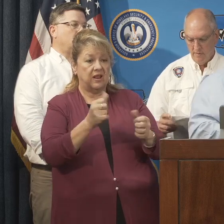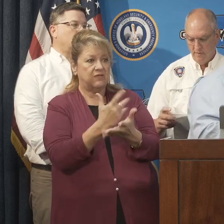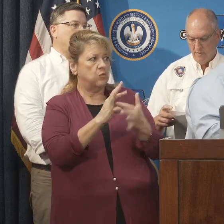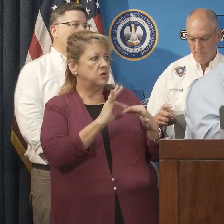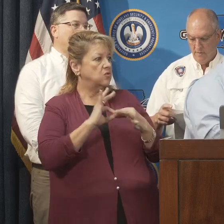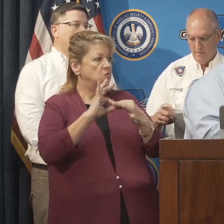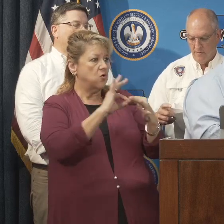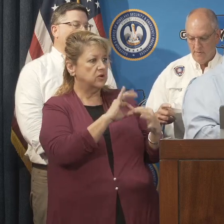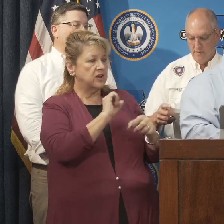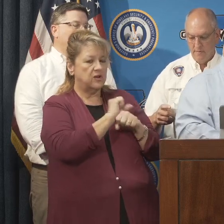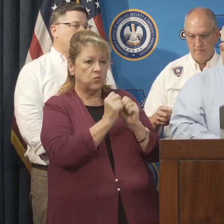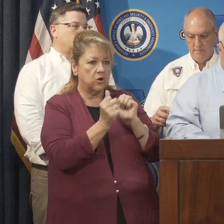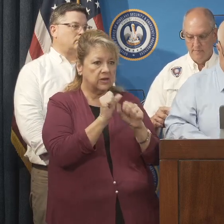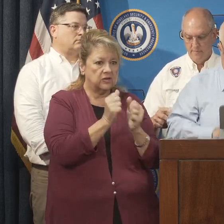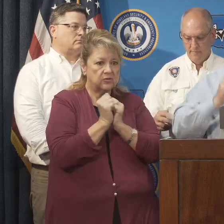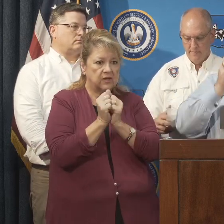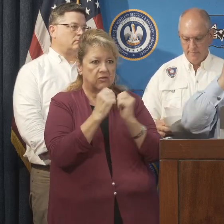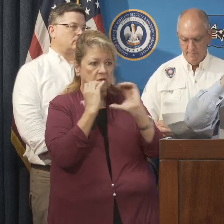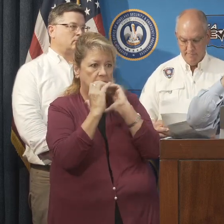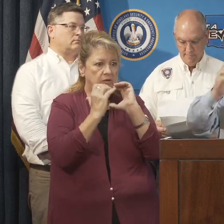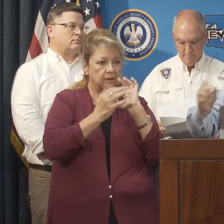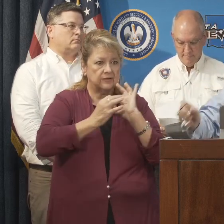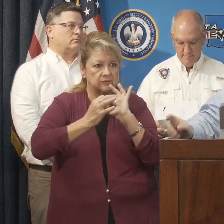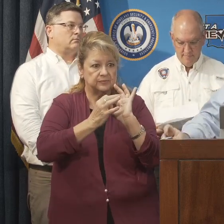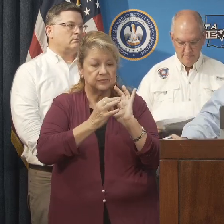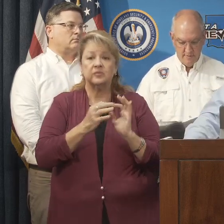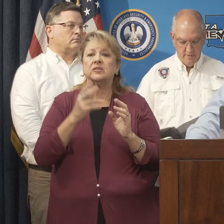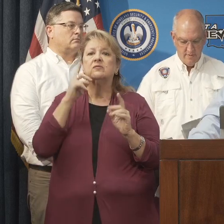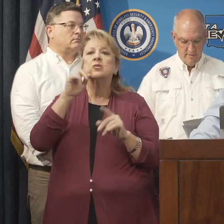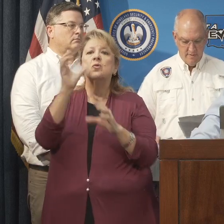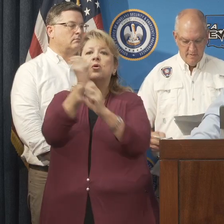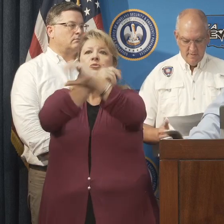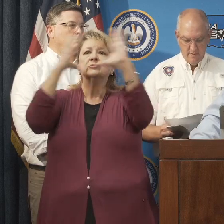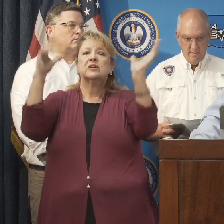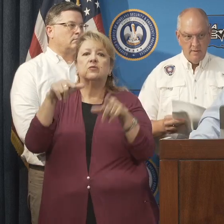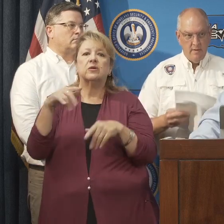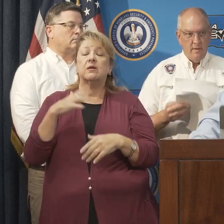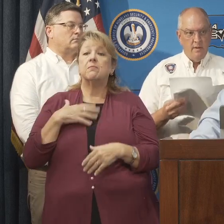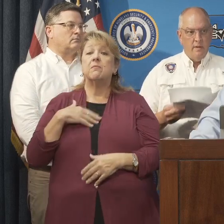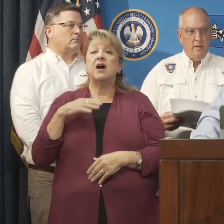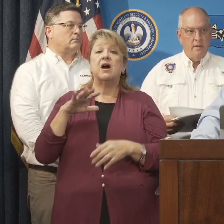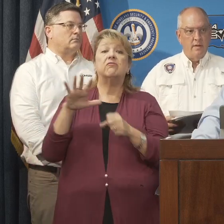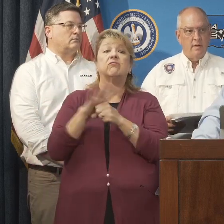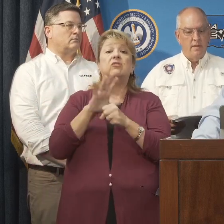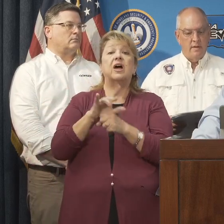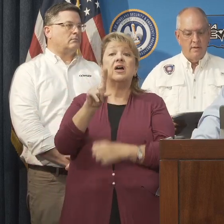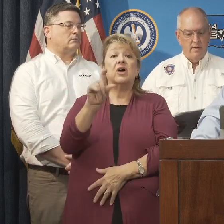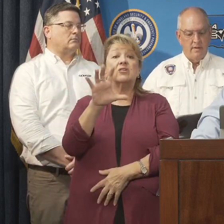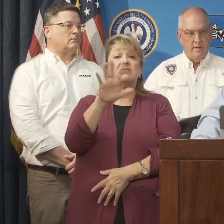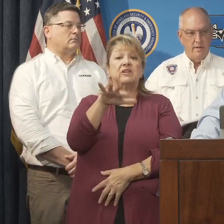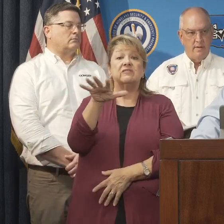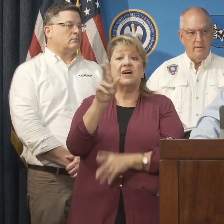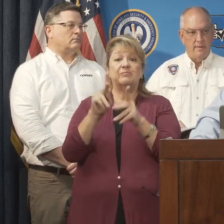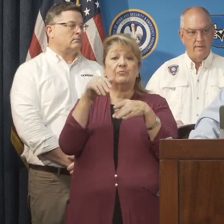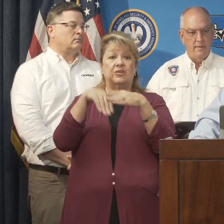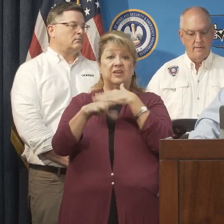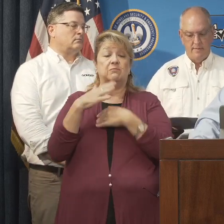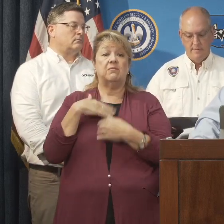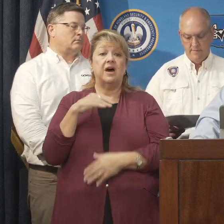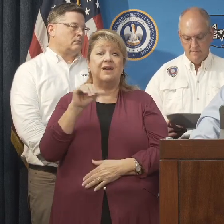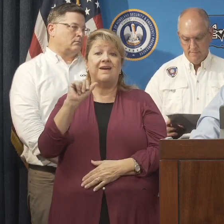coordinated, working together. To put this in perspective, my entire Office of Forestry is 155 personnel. We have